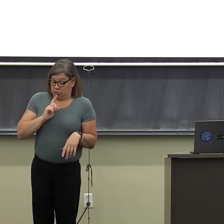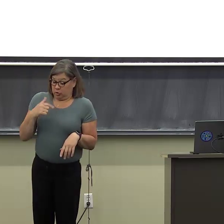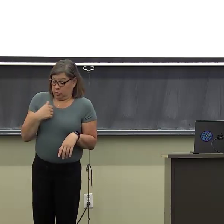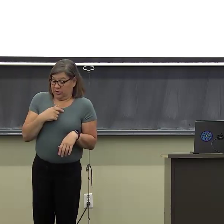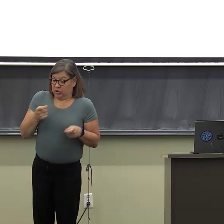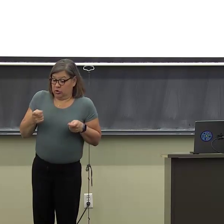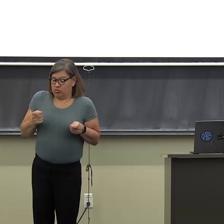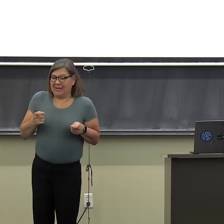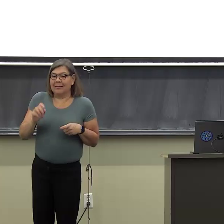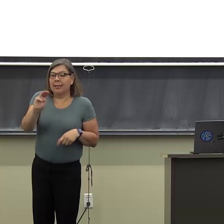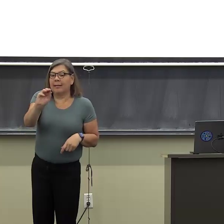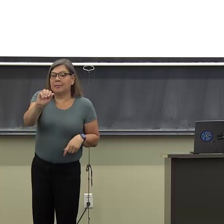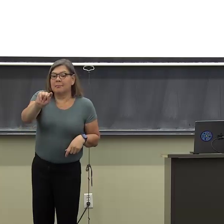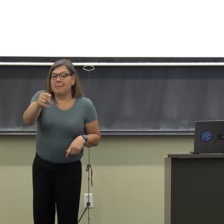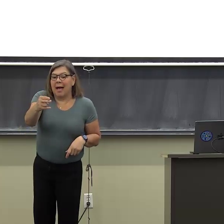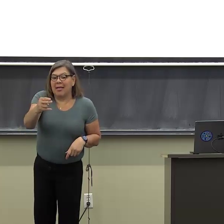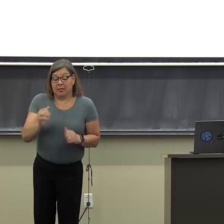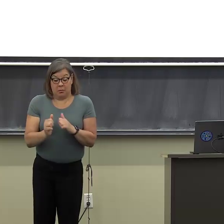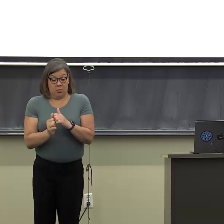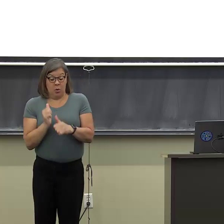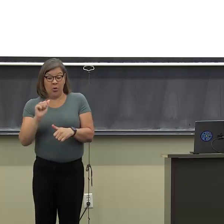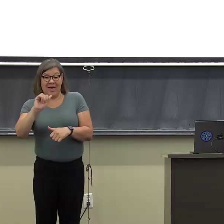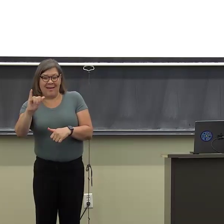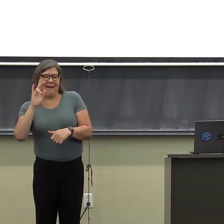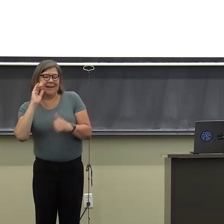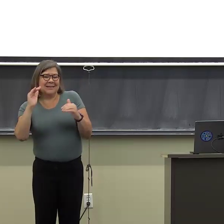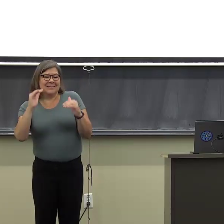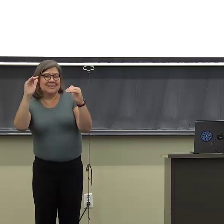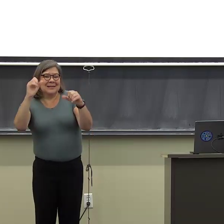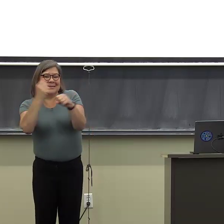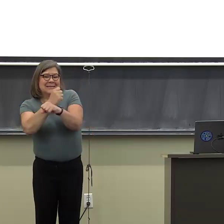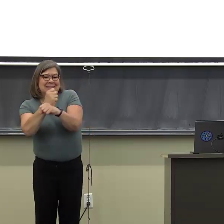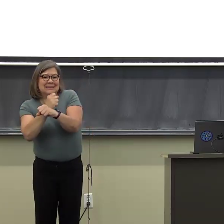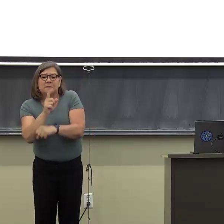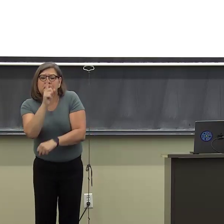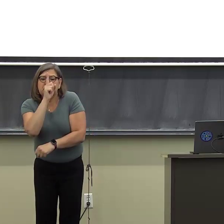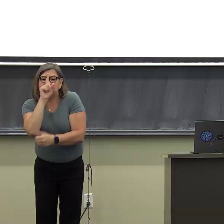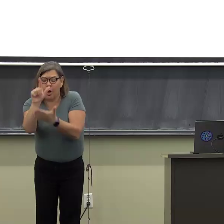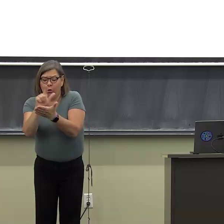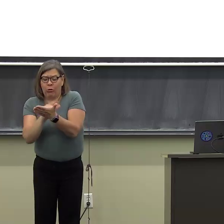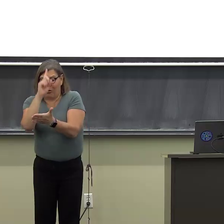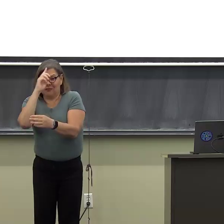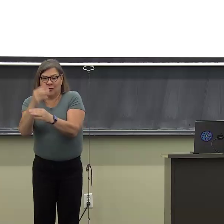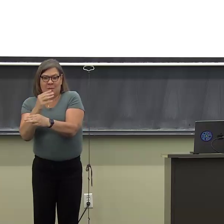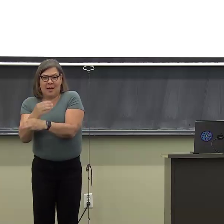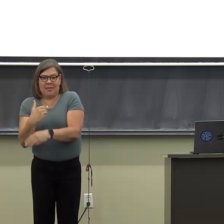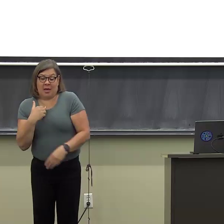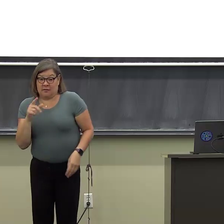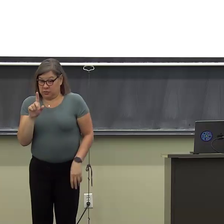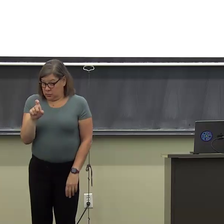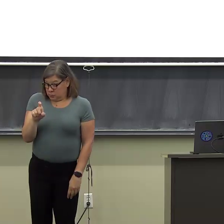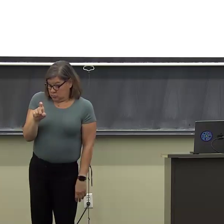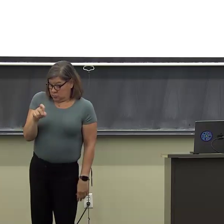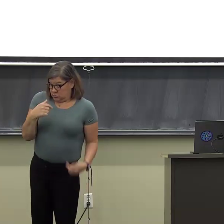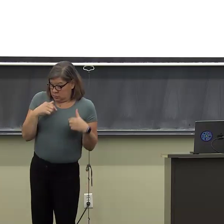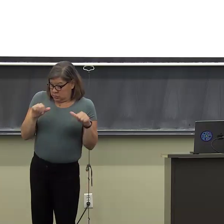regulate math. A lot of artificial intelligence is advanced statistics. We don't have laws for math. So I think we really need to ask ourselves, does this